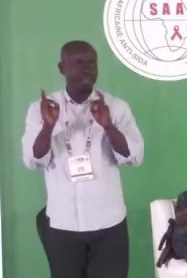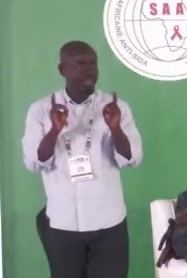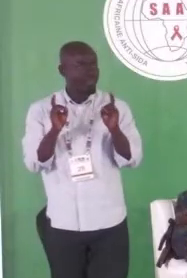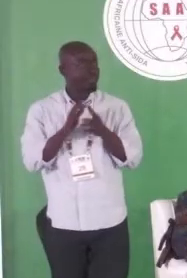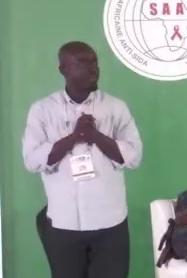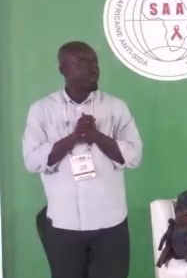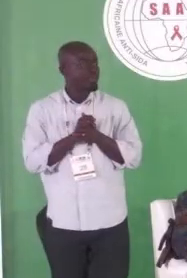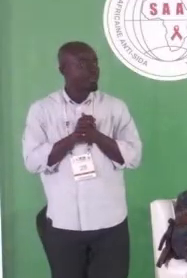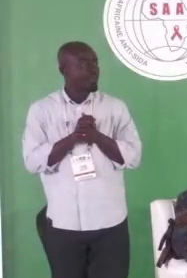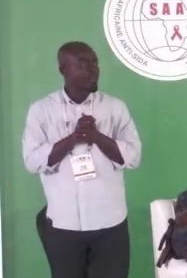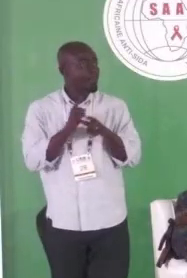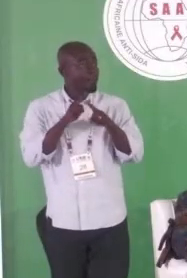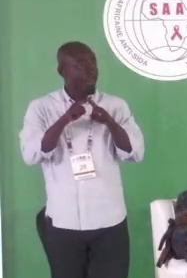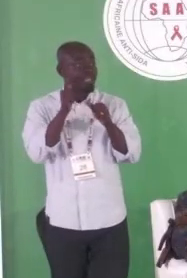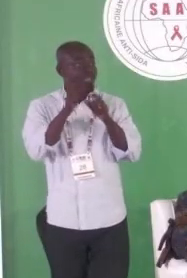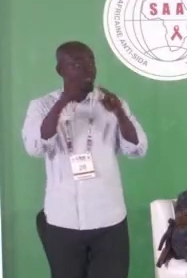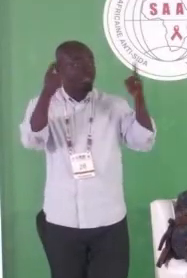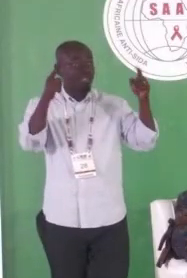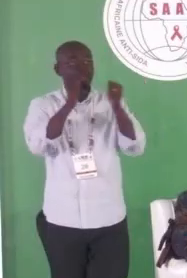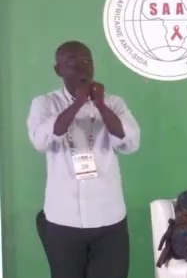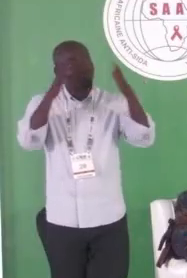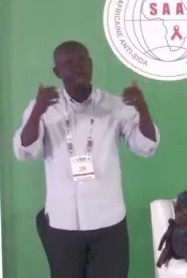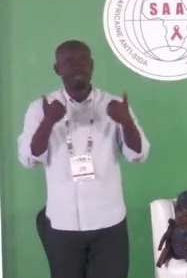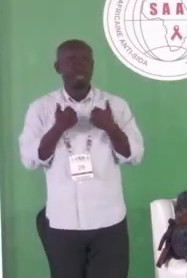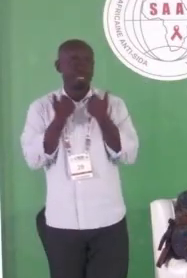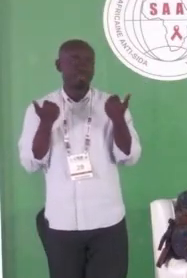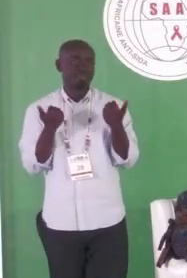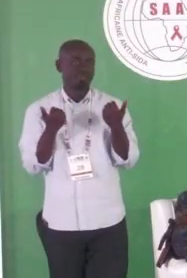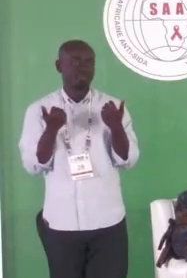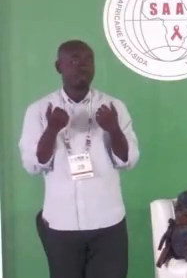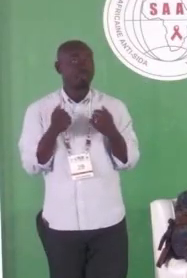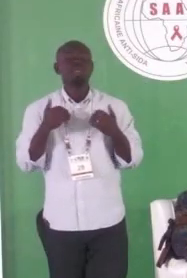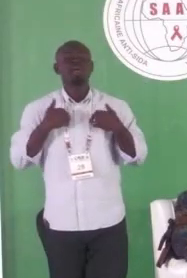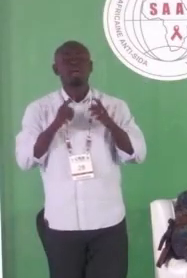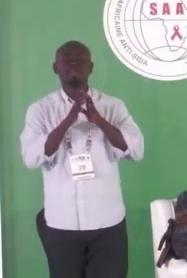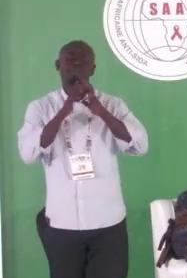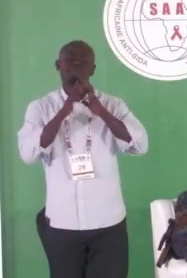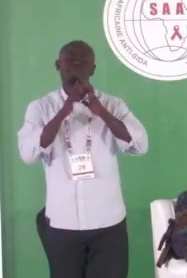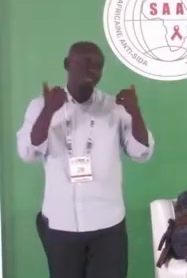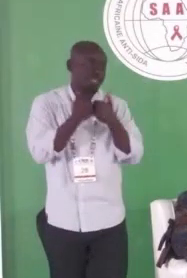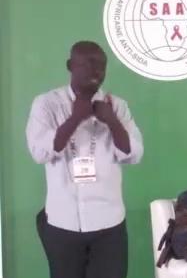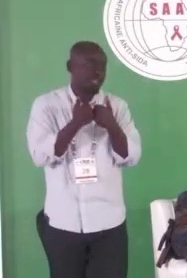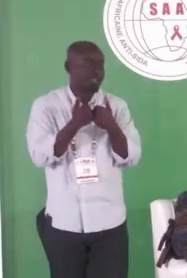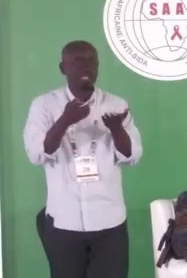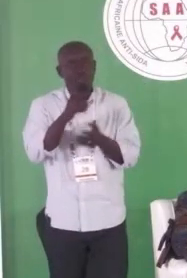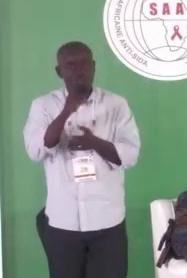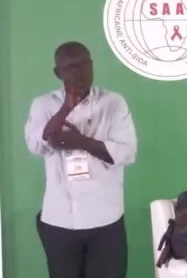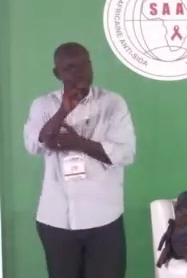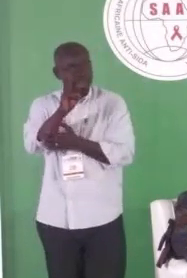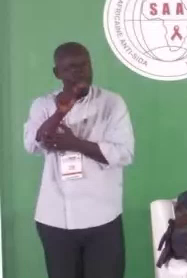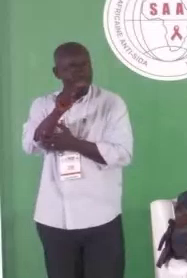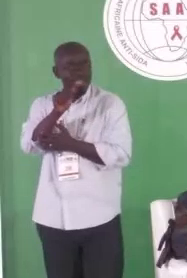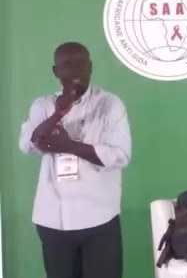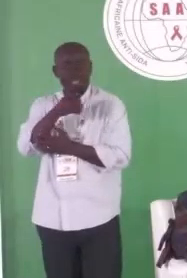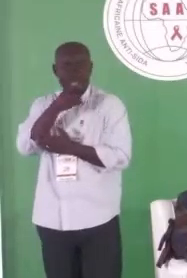But every success is not without challenges. We had great challenges in terms of data. We use a lot